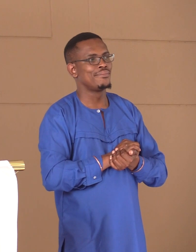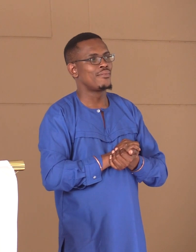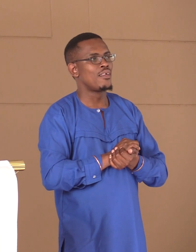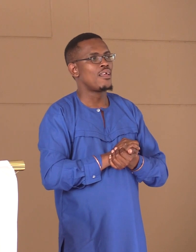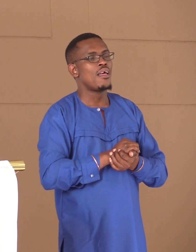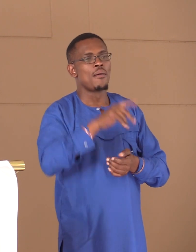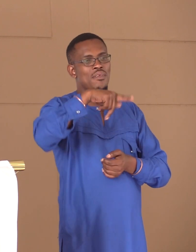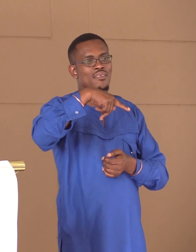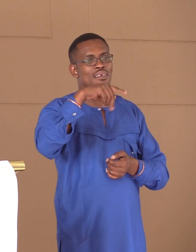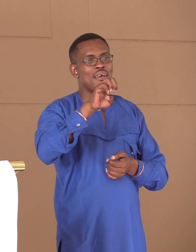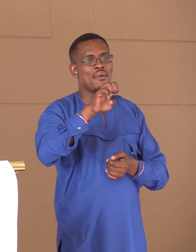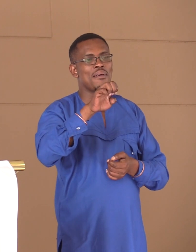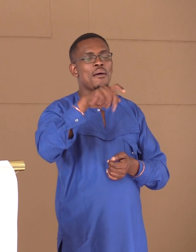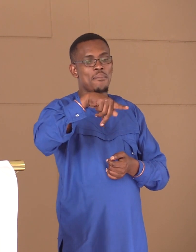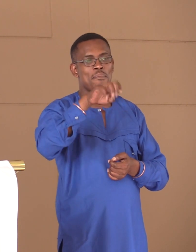Mr. Peter.